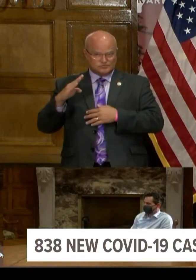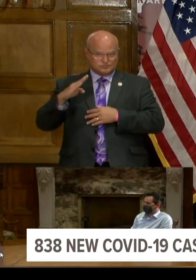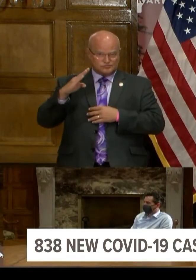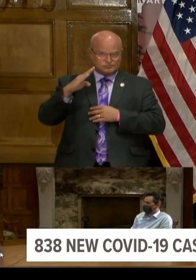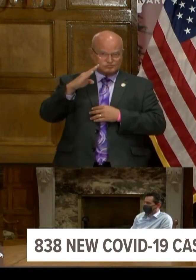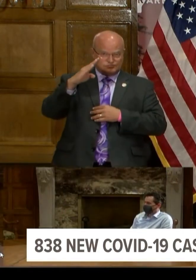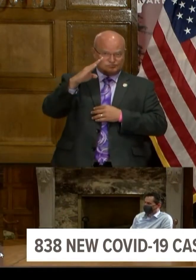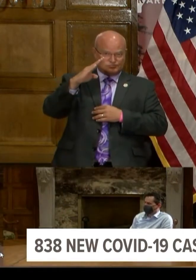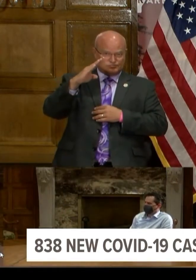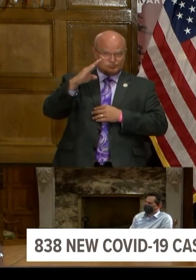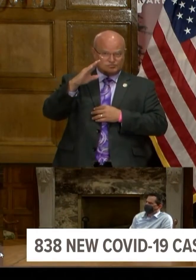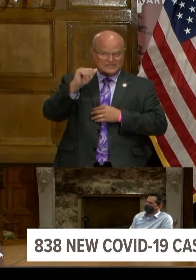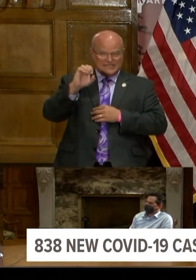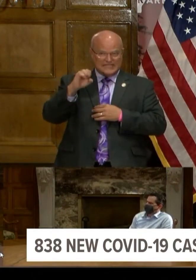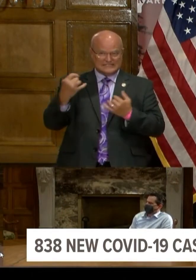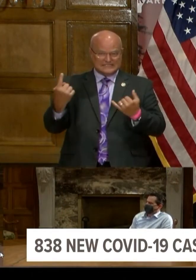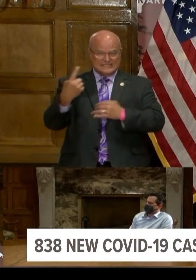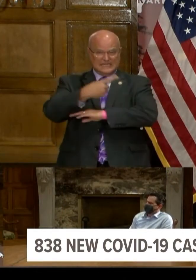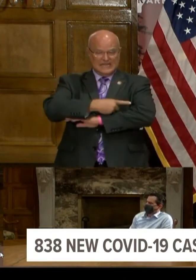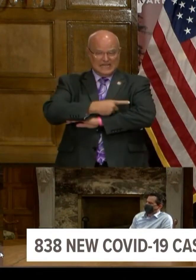as far as the cases today,